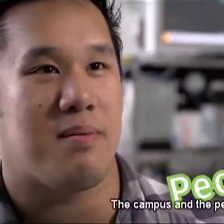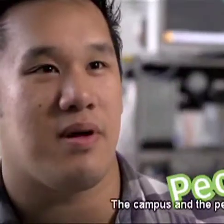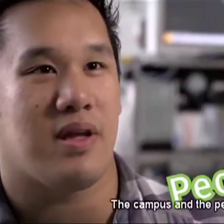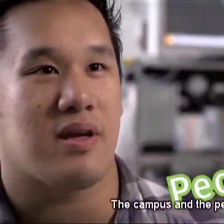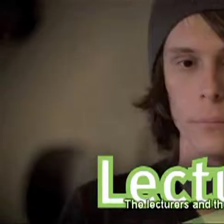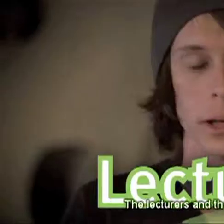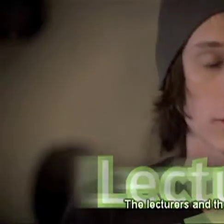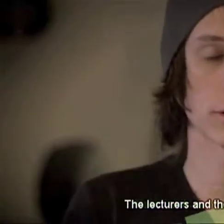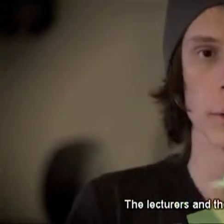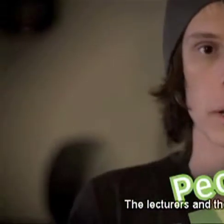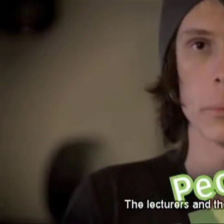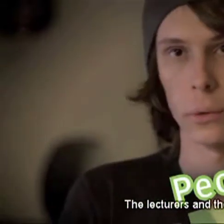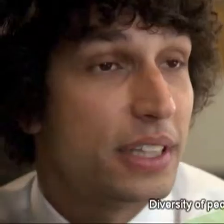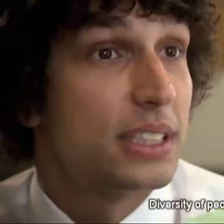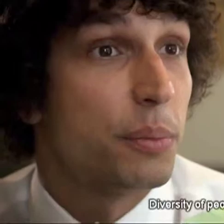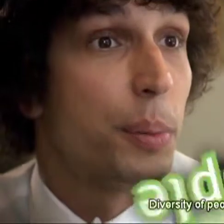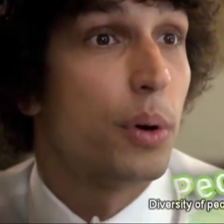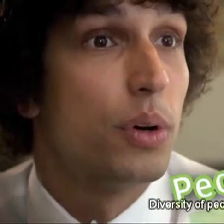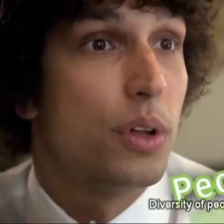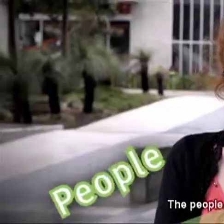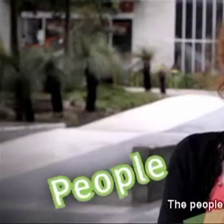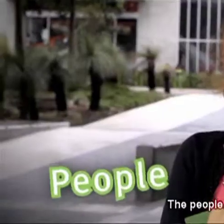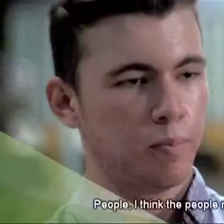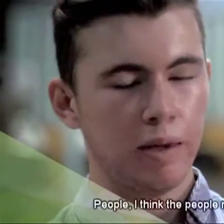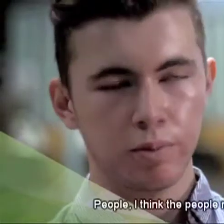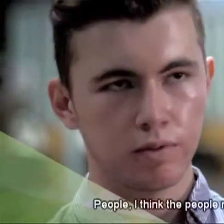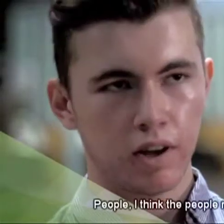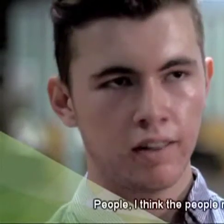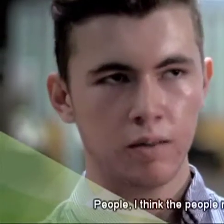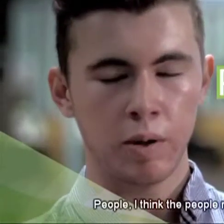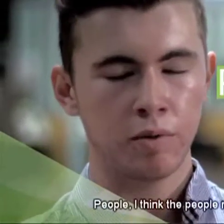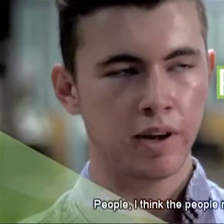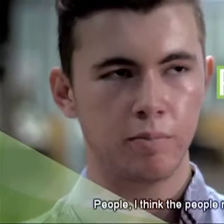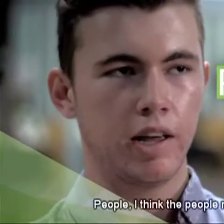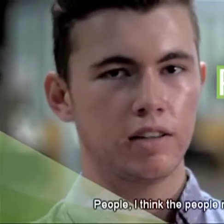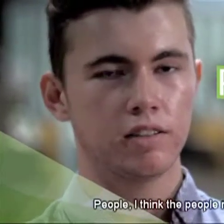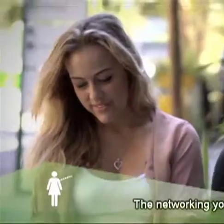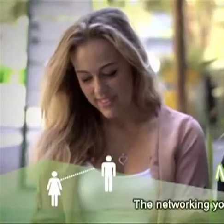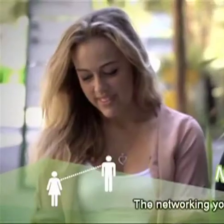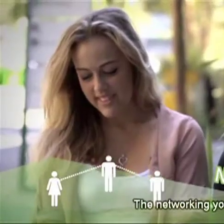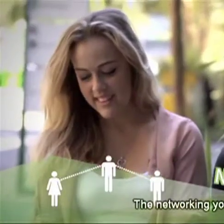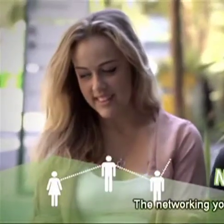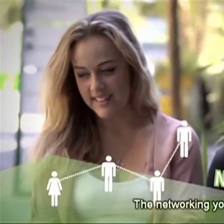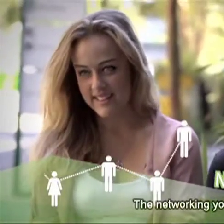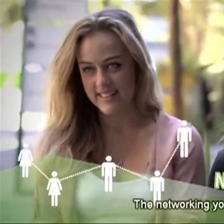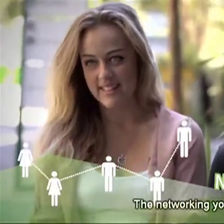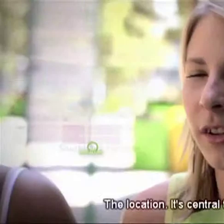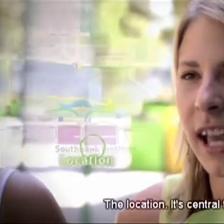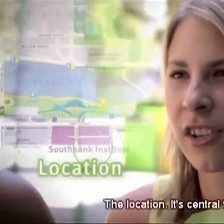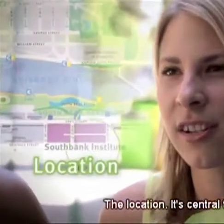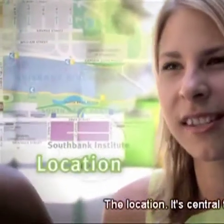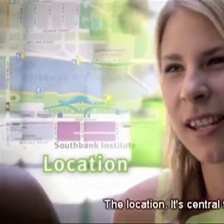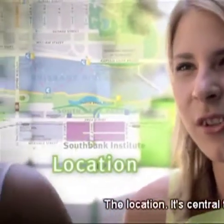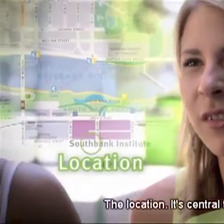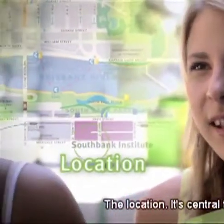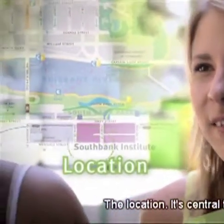and the people, I think. The lectures and the people. This is your people. The people. People. I think the people make the place. The networking you build. The